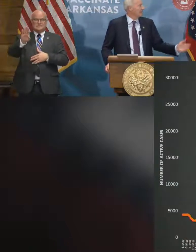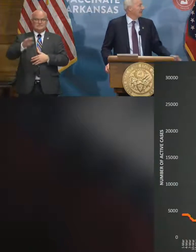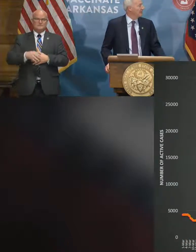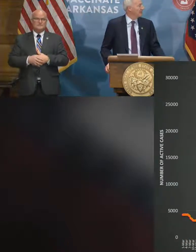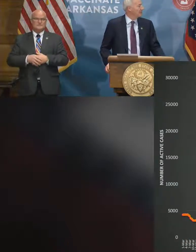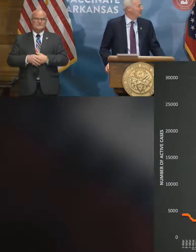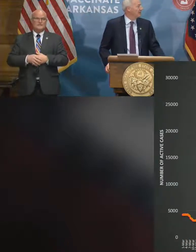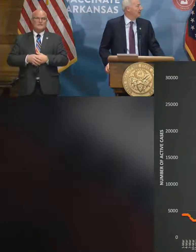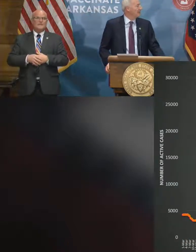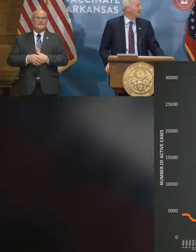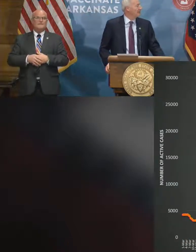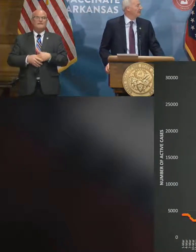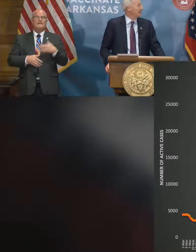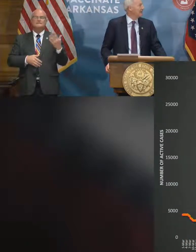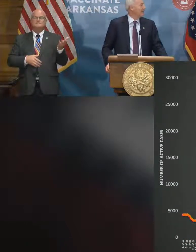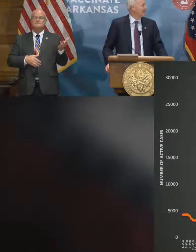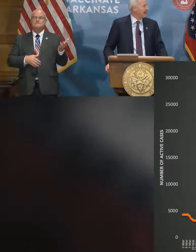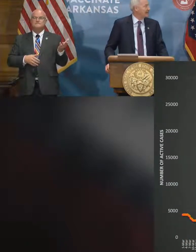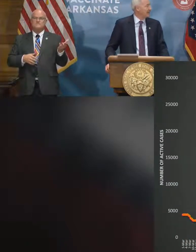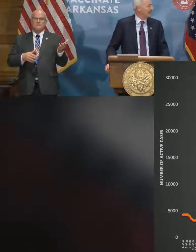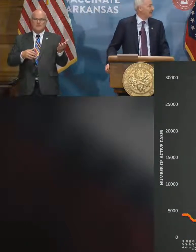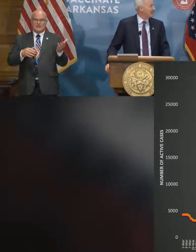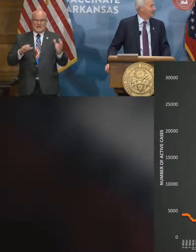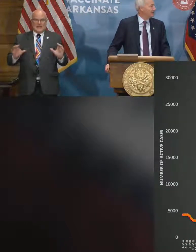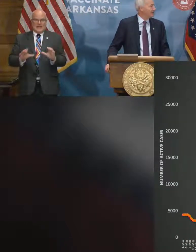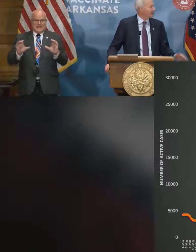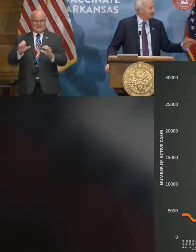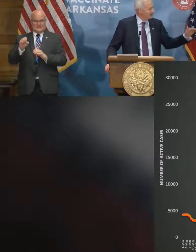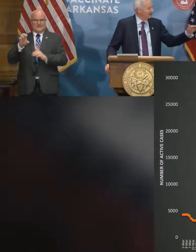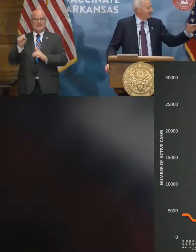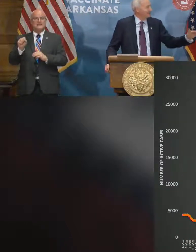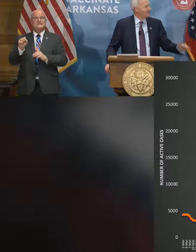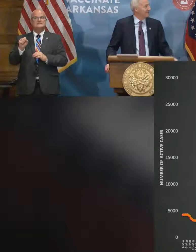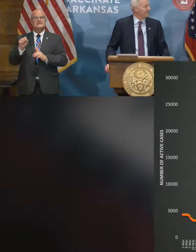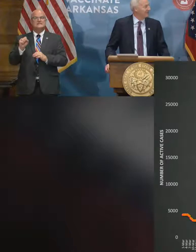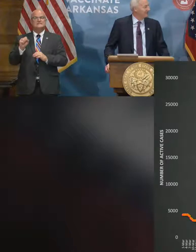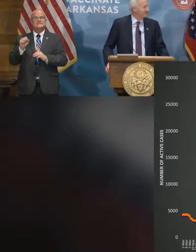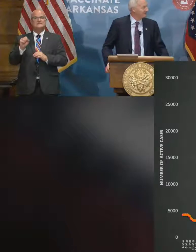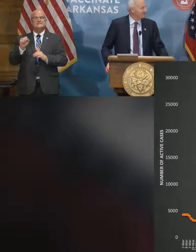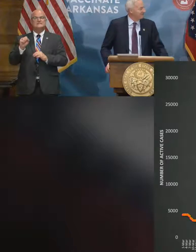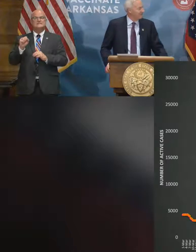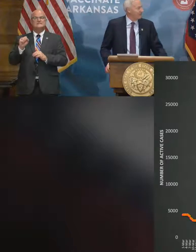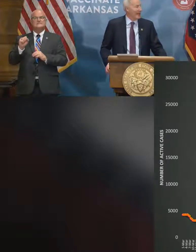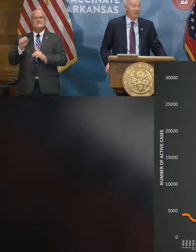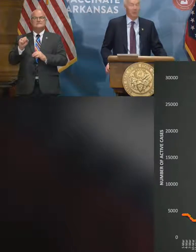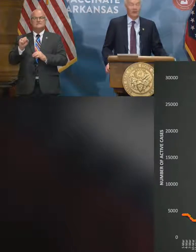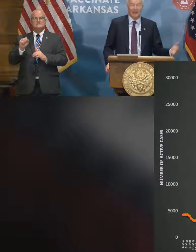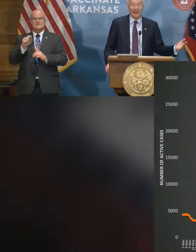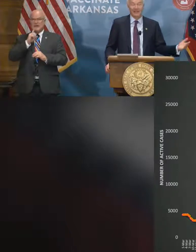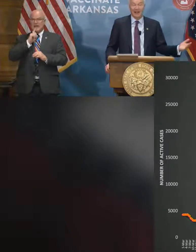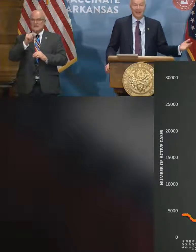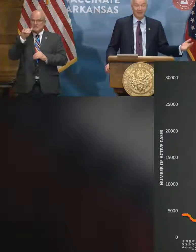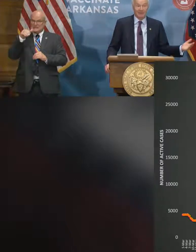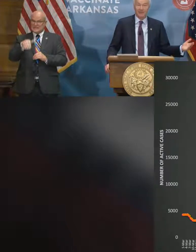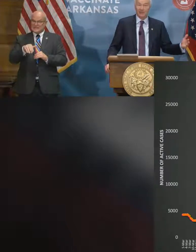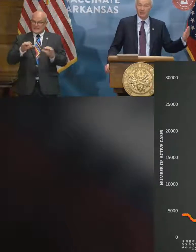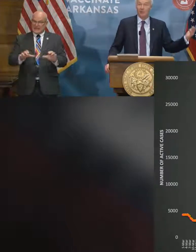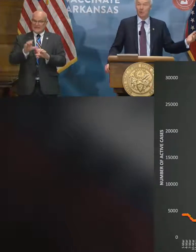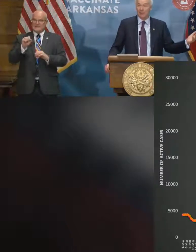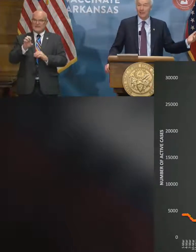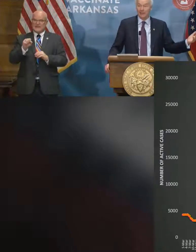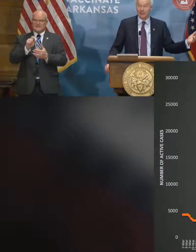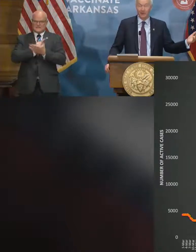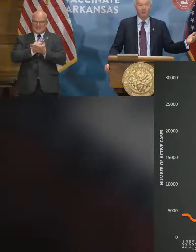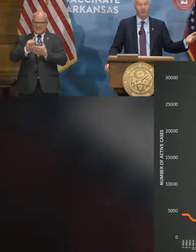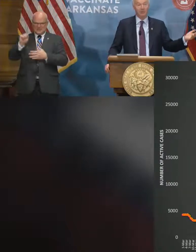surge? Next, you'll see active cases are we actually went down in active cases